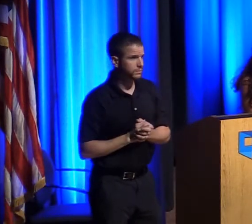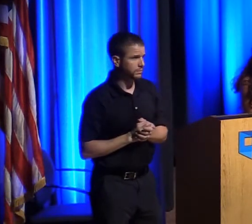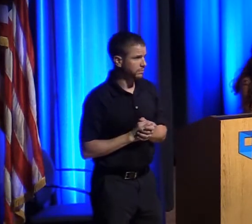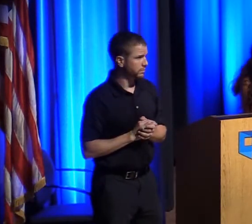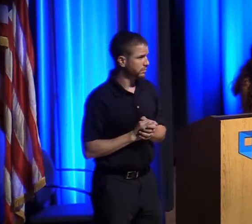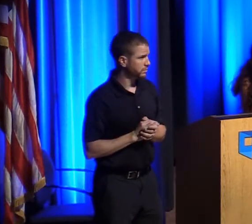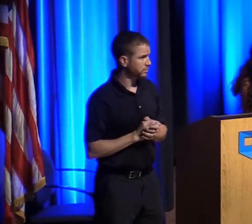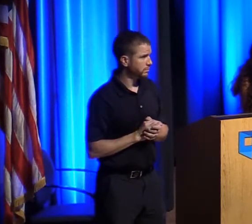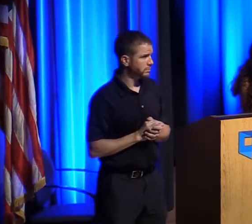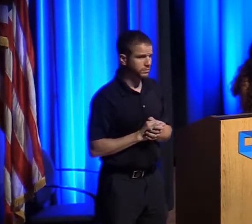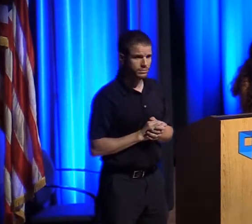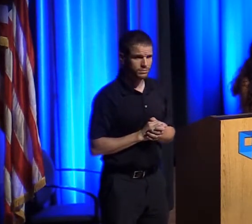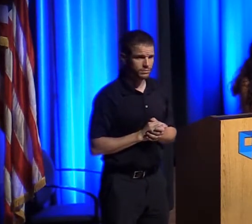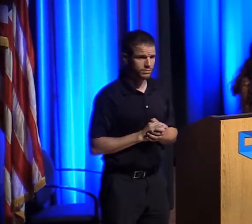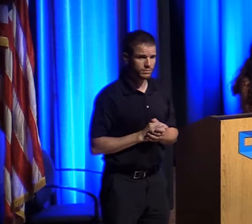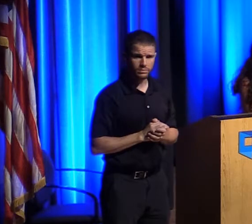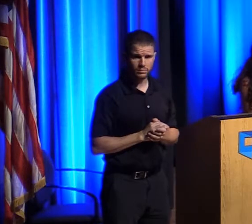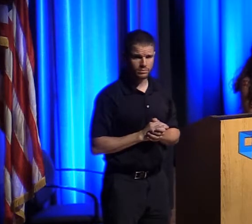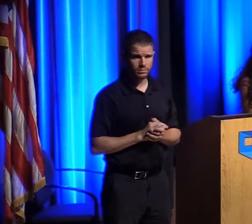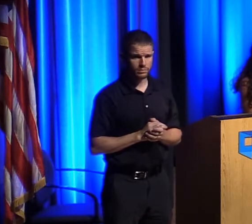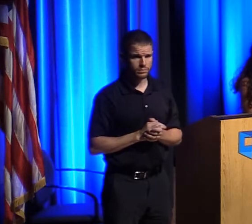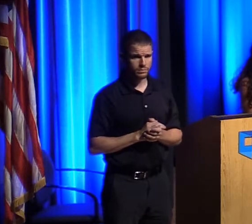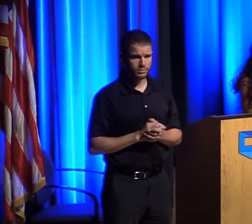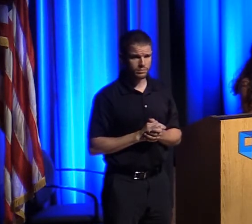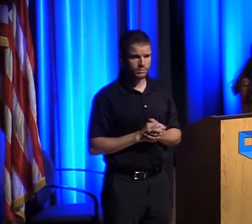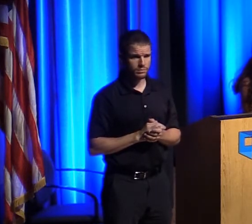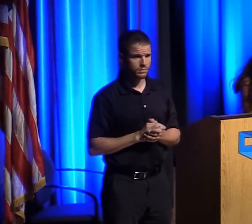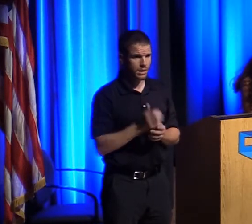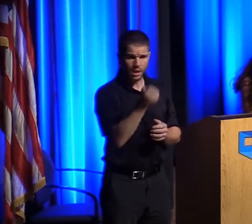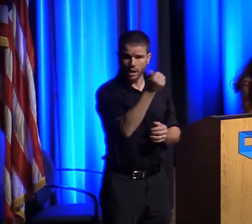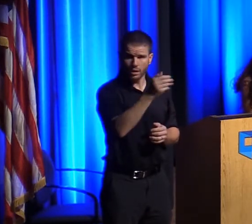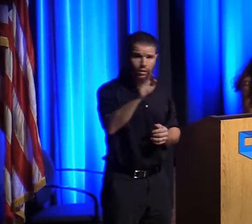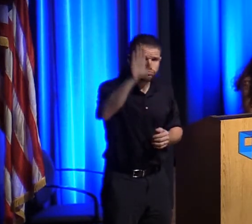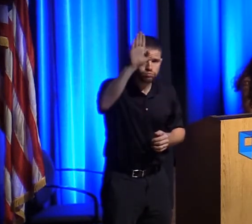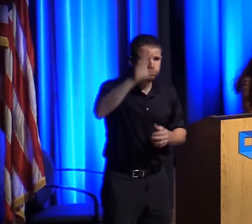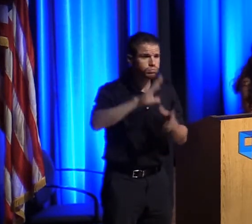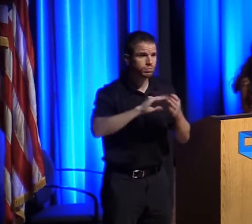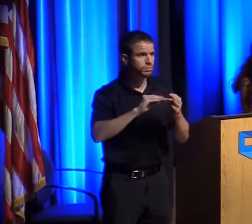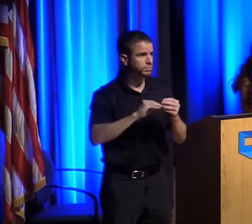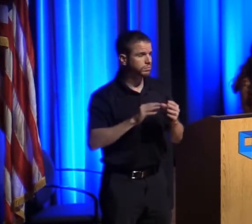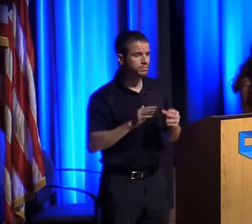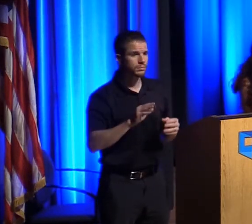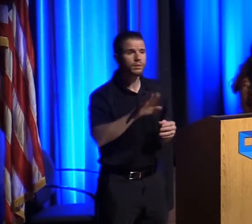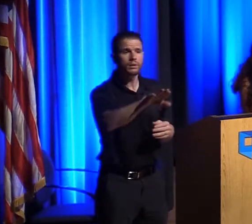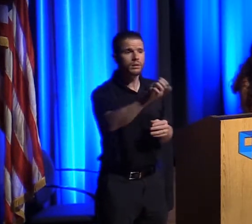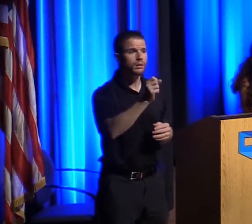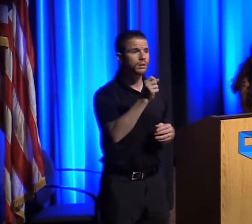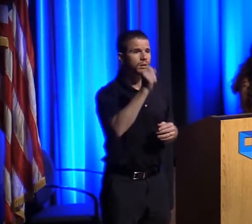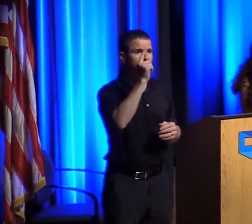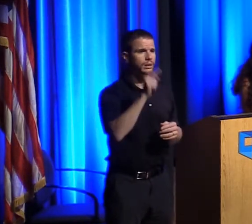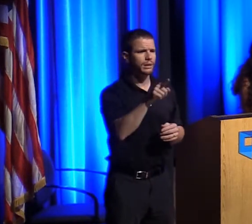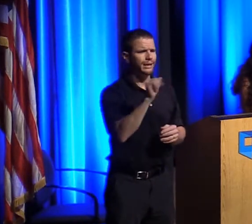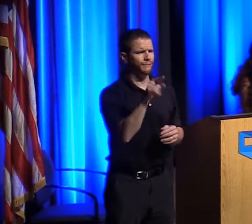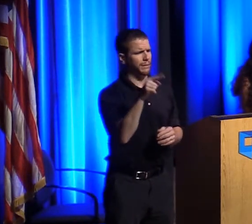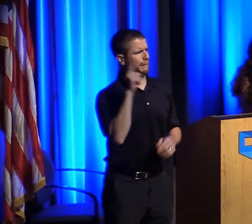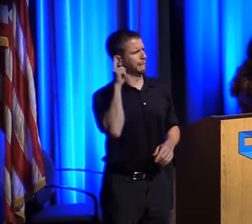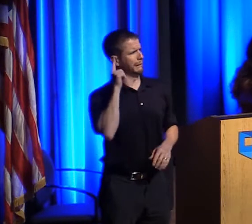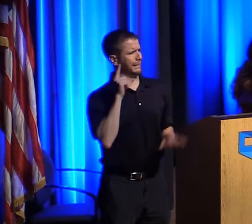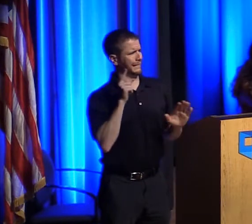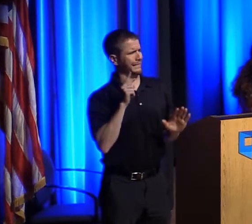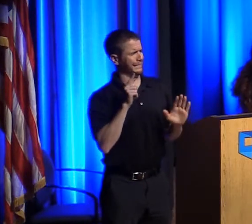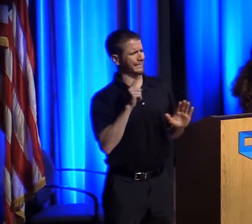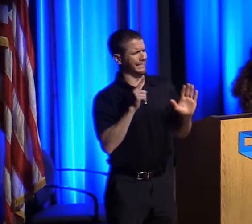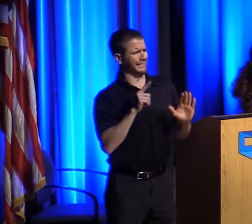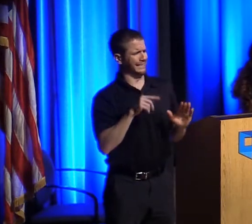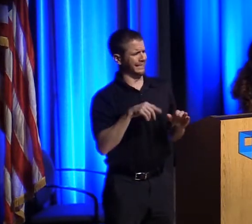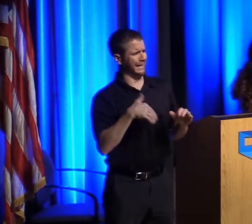Anybody have something they want to ask or share? And I will say I am the person who could ask a question, but you might be scared to ask somebody else.